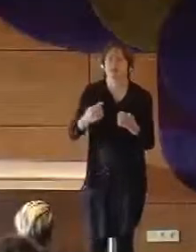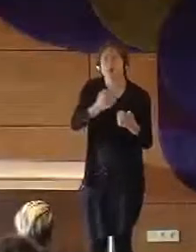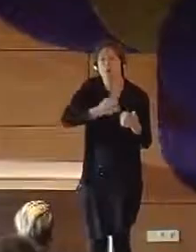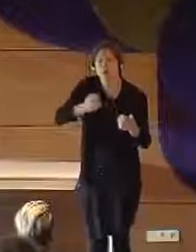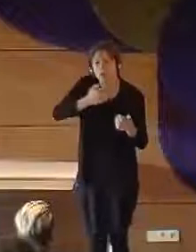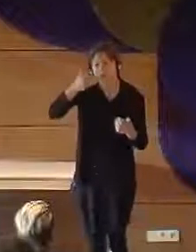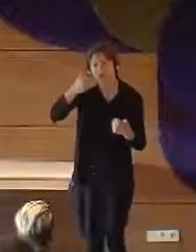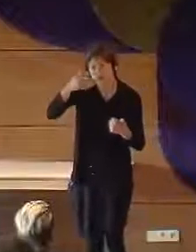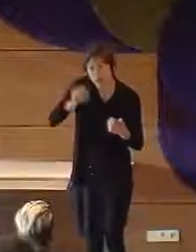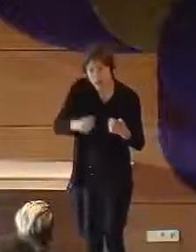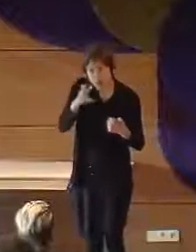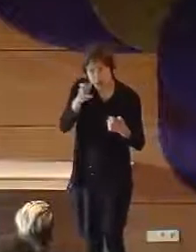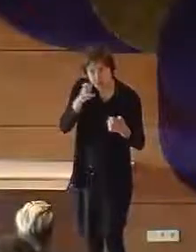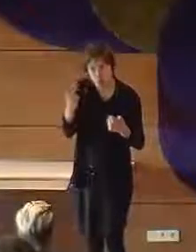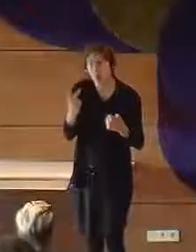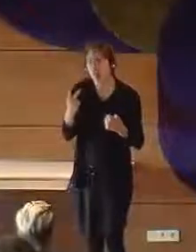children tested.